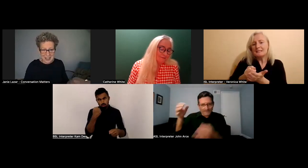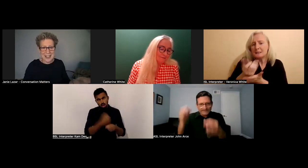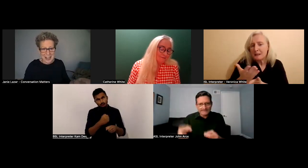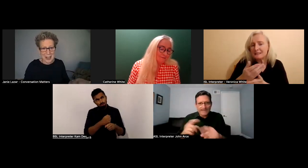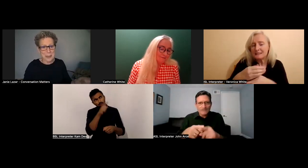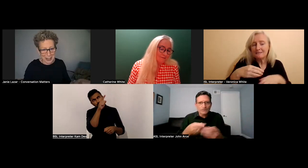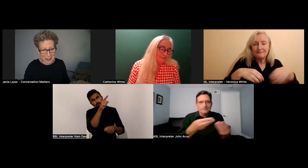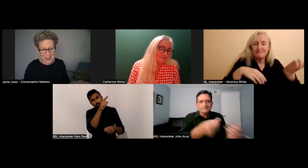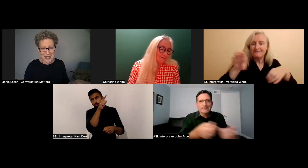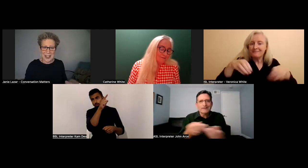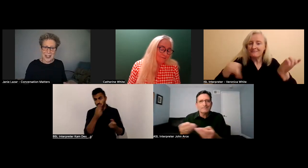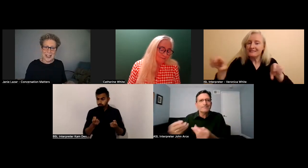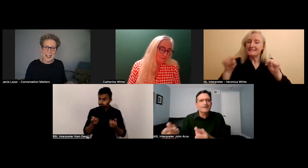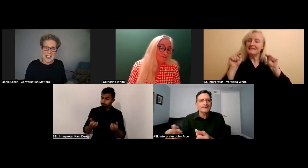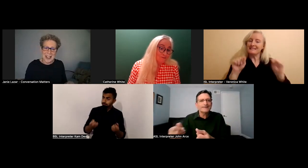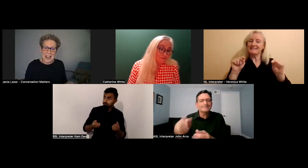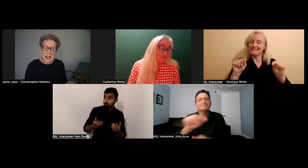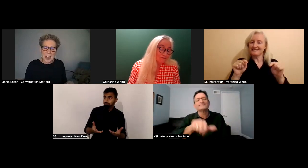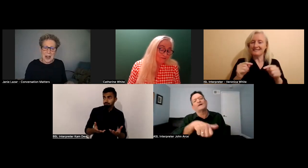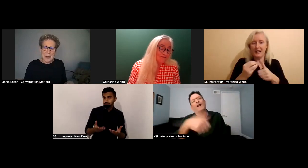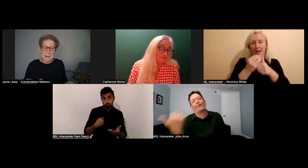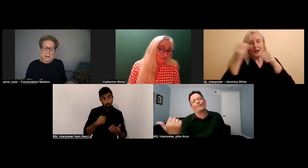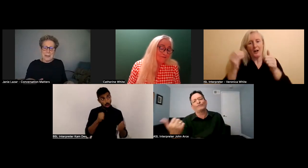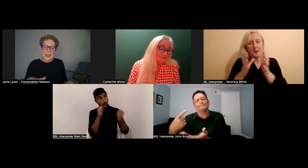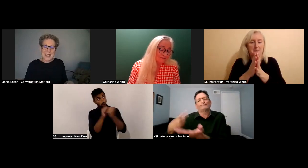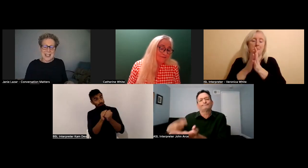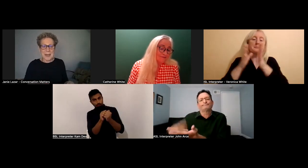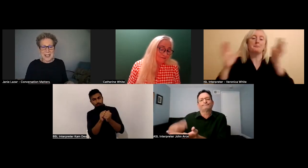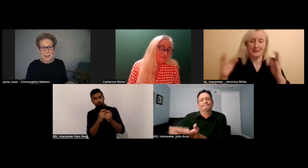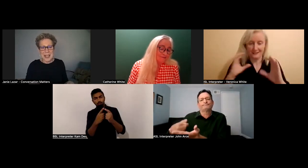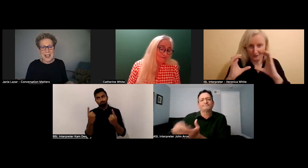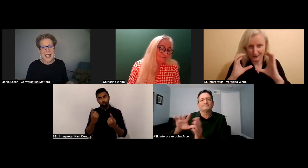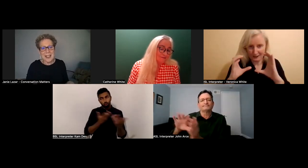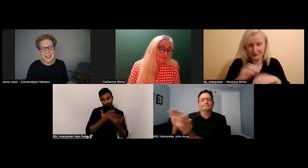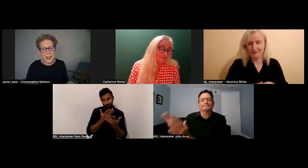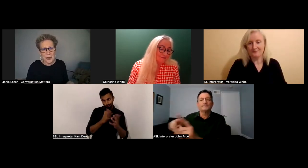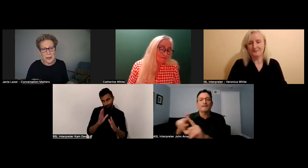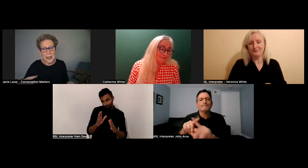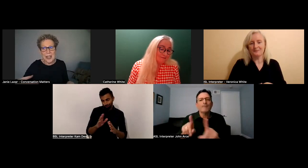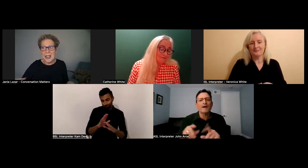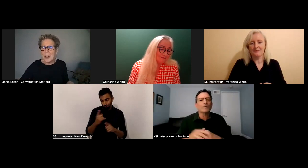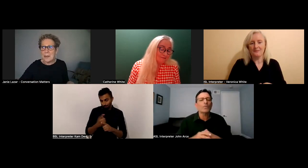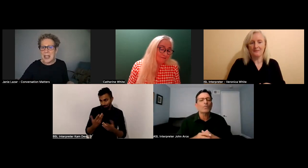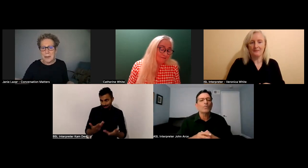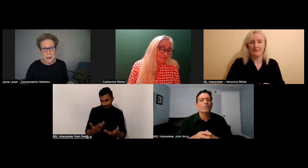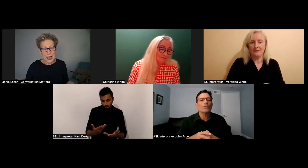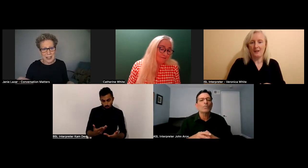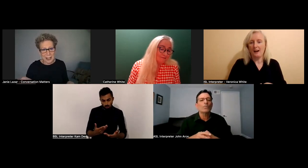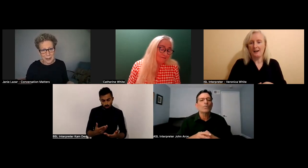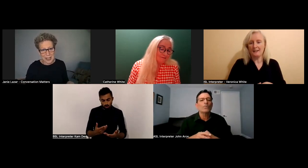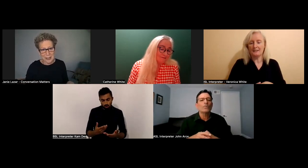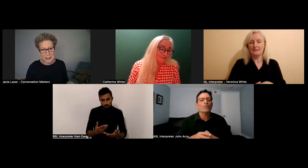is another big conversation. But the steps that can be taken to be